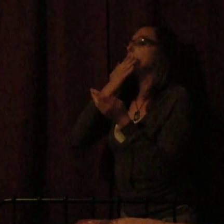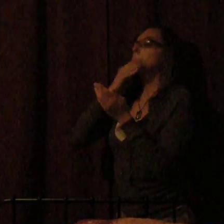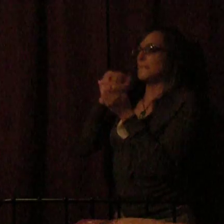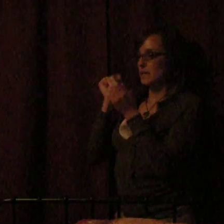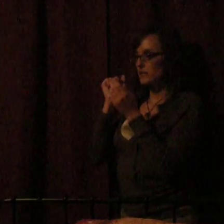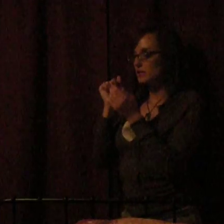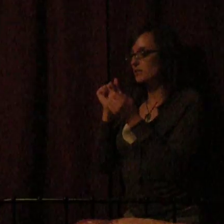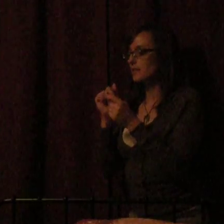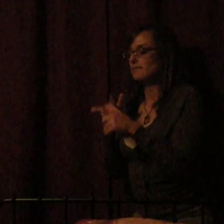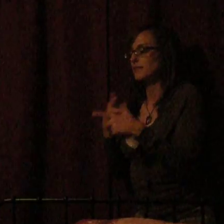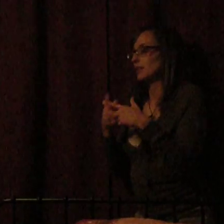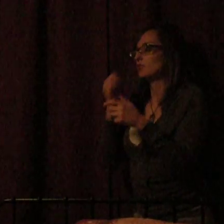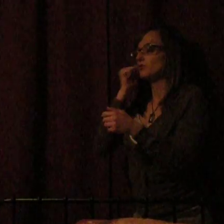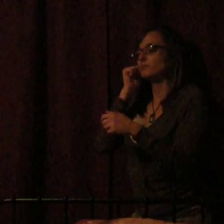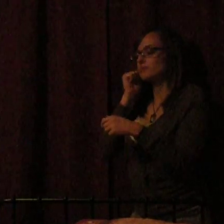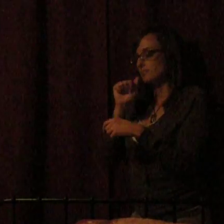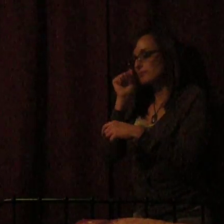just using the traditional,